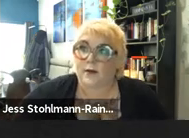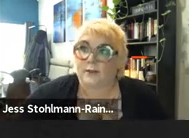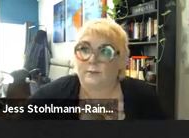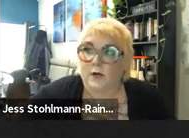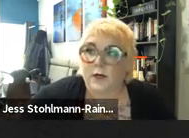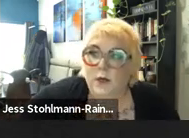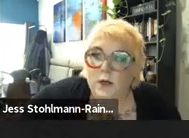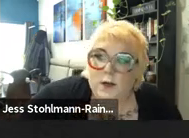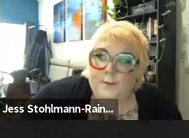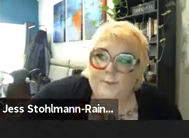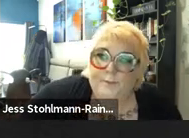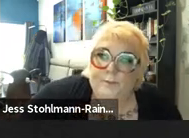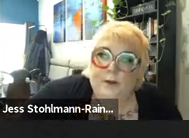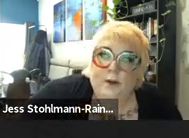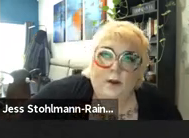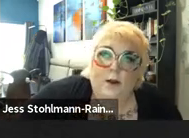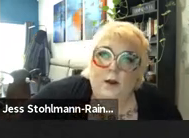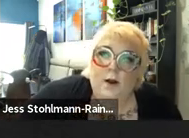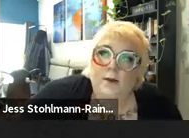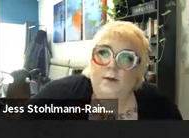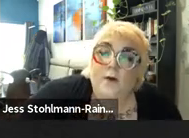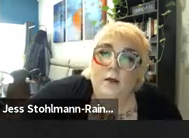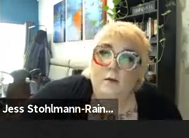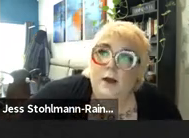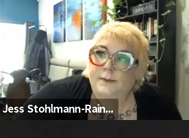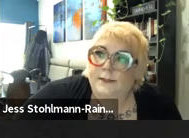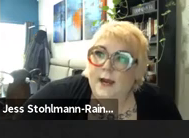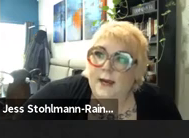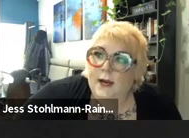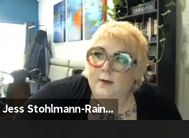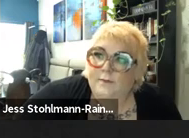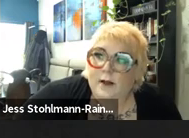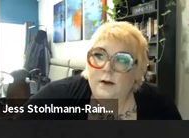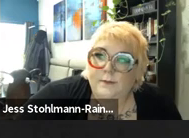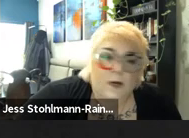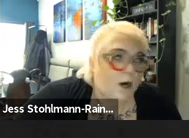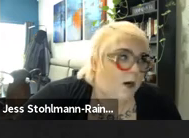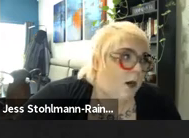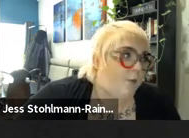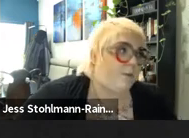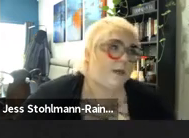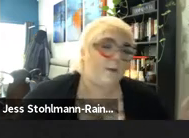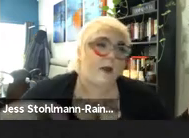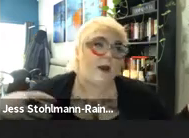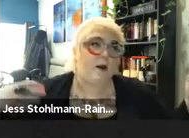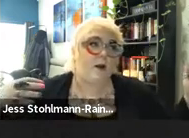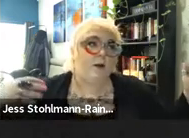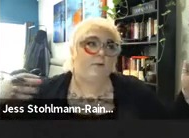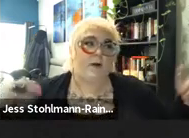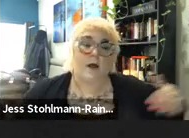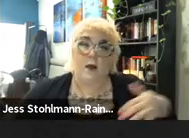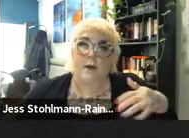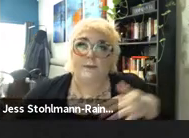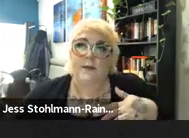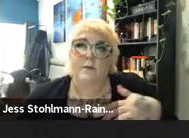and then peer support on the follow-up side uh follow-ups are completed by our